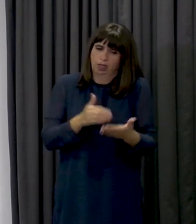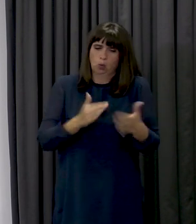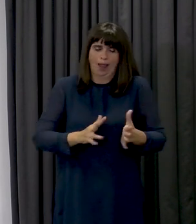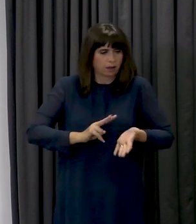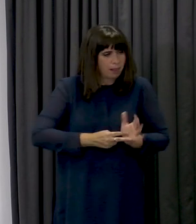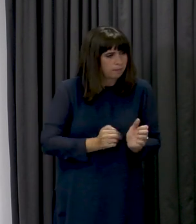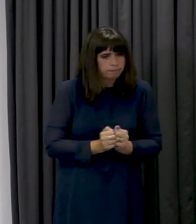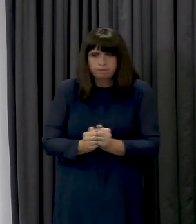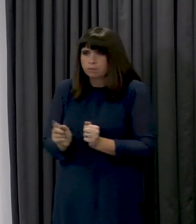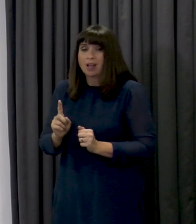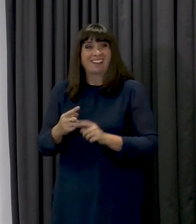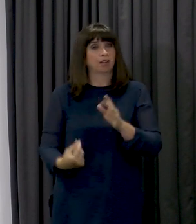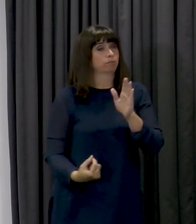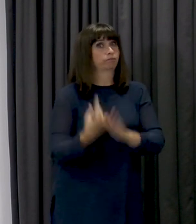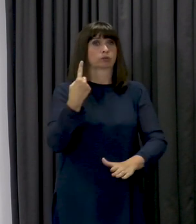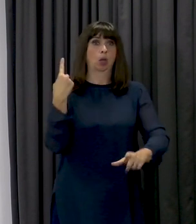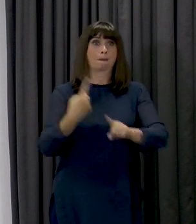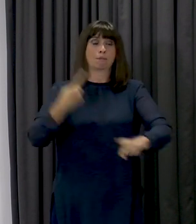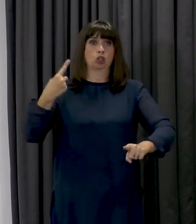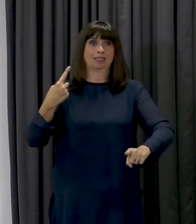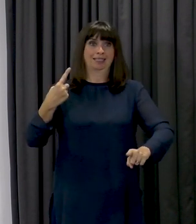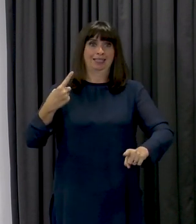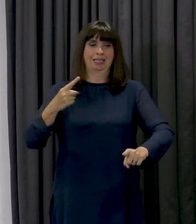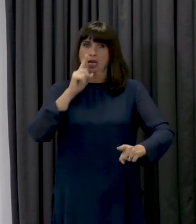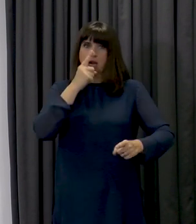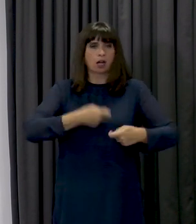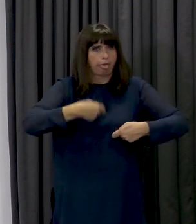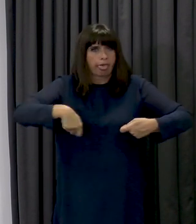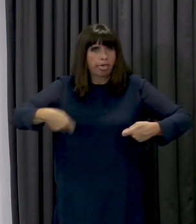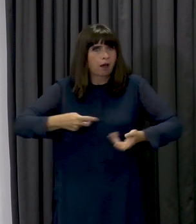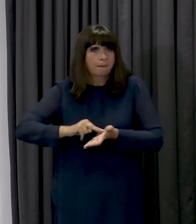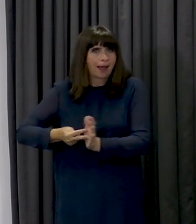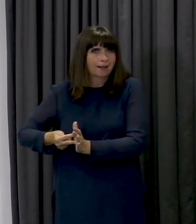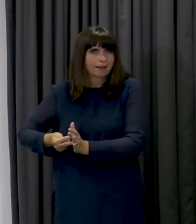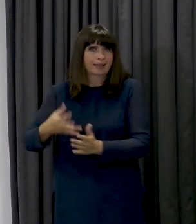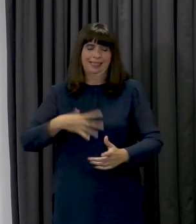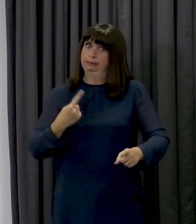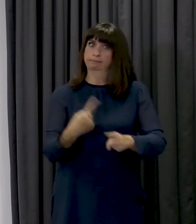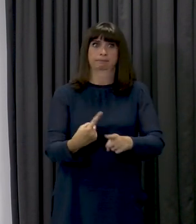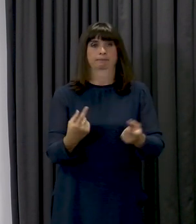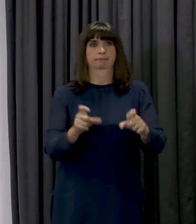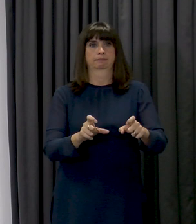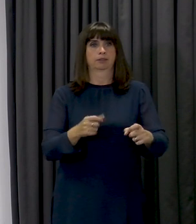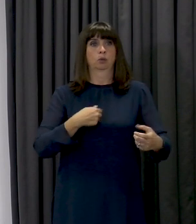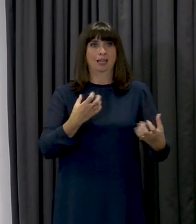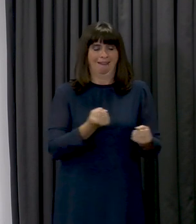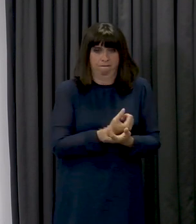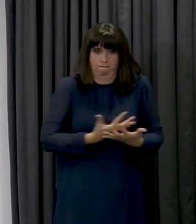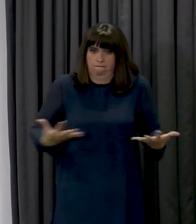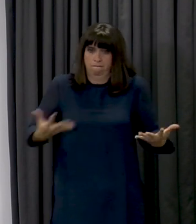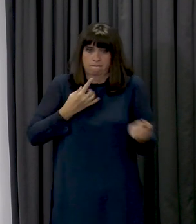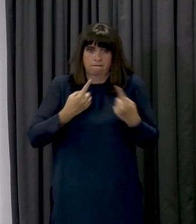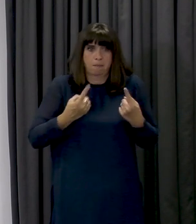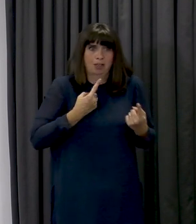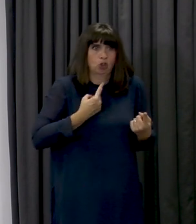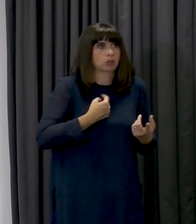in an emergency, that is difficult. But what we try to do is to use all the surveillance intelligence we have. So